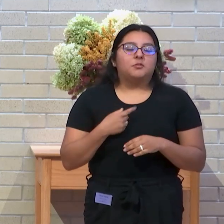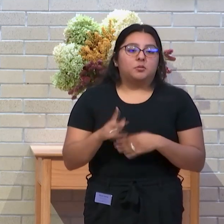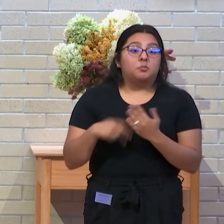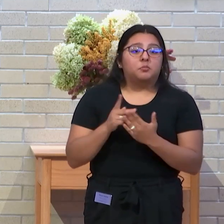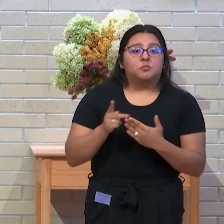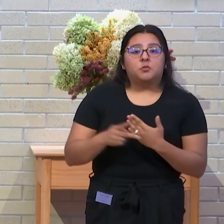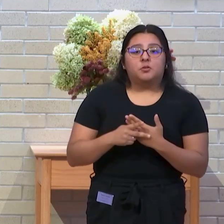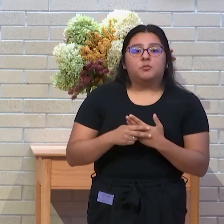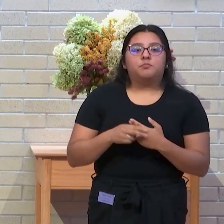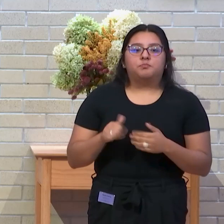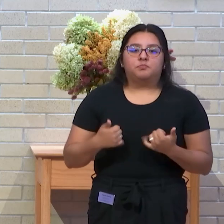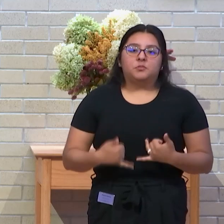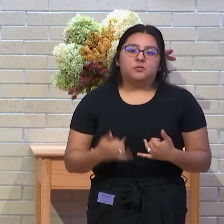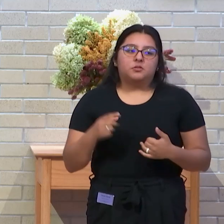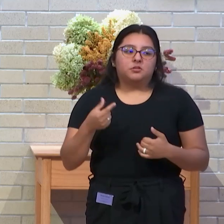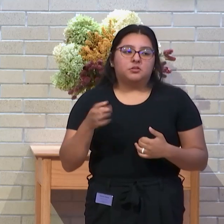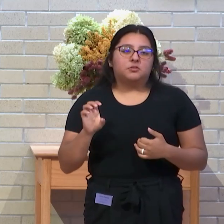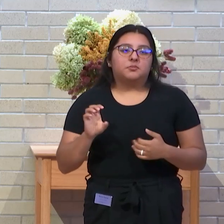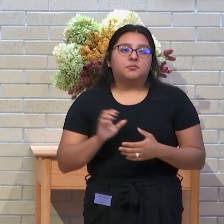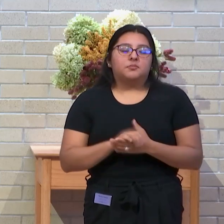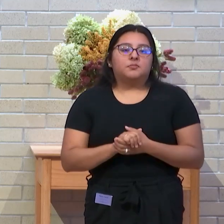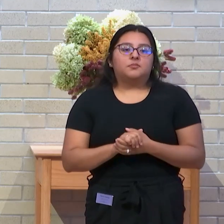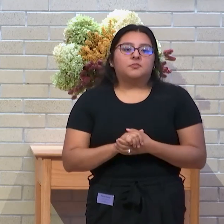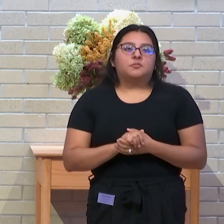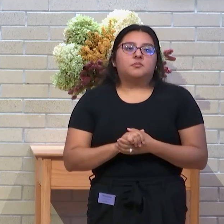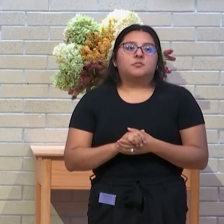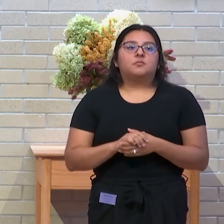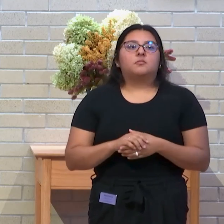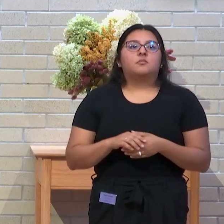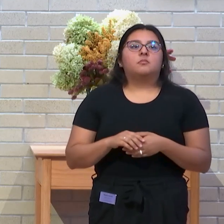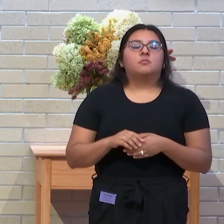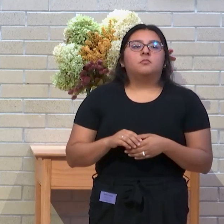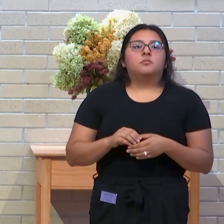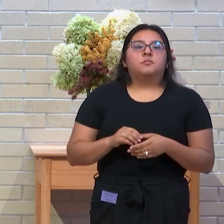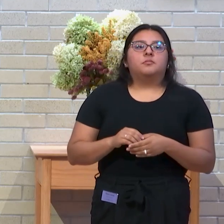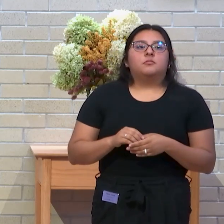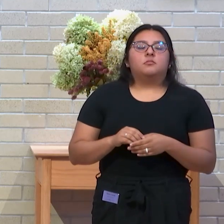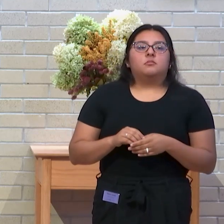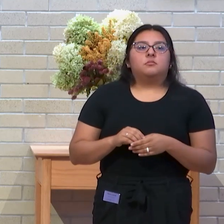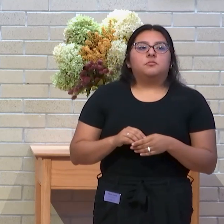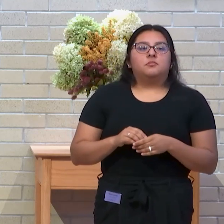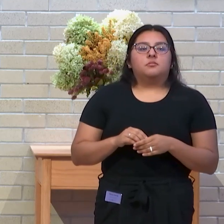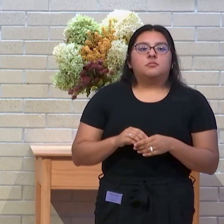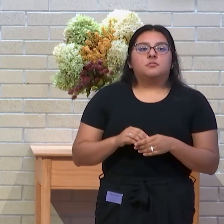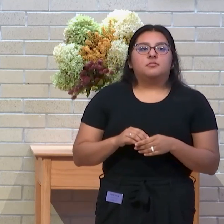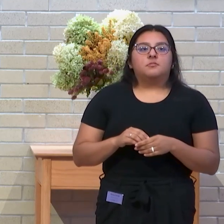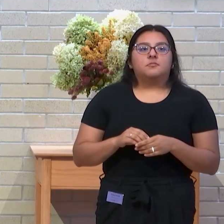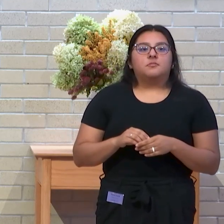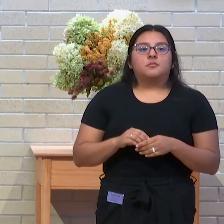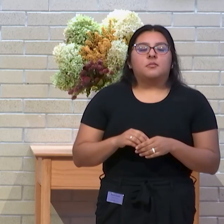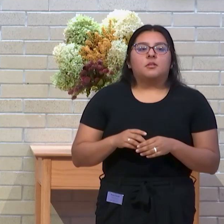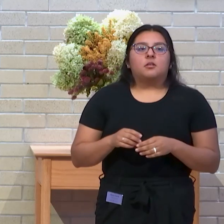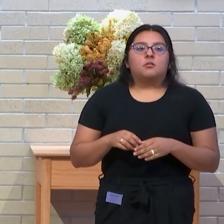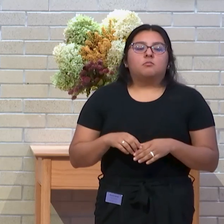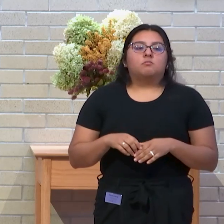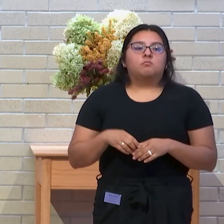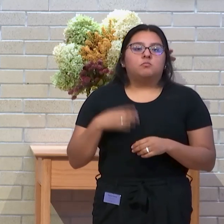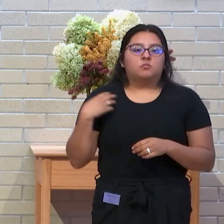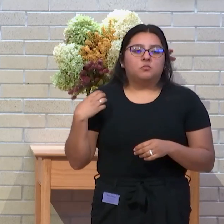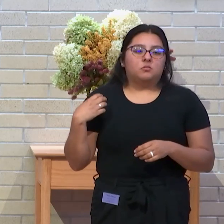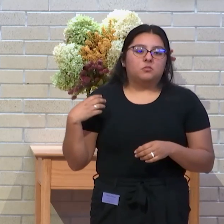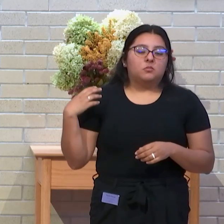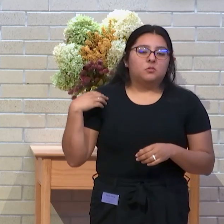a time out from your career or academic preparation, but it's integrally a part of that. And we know that employers and